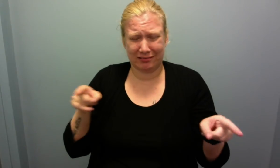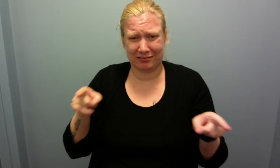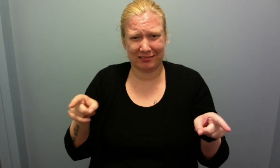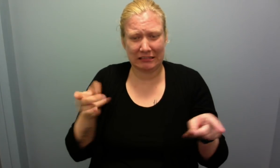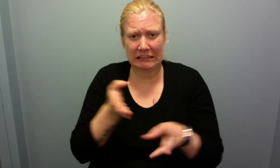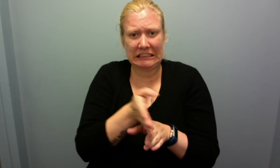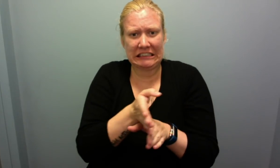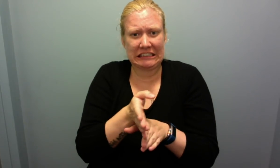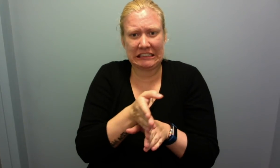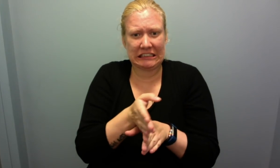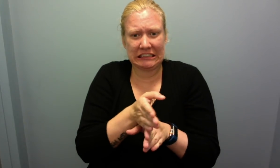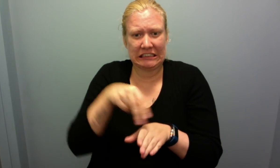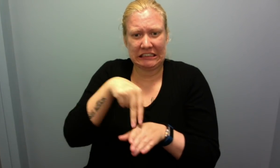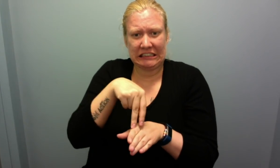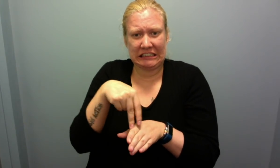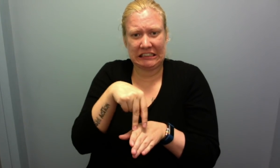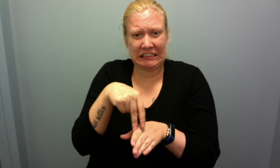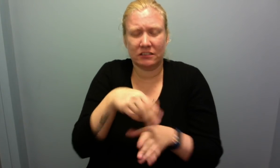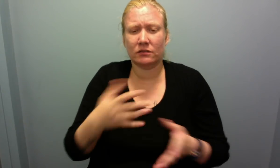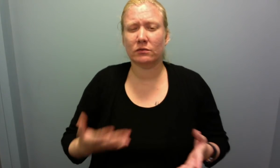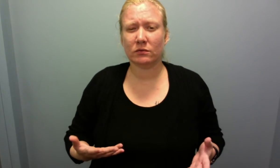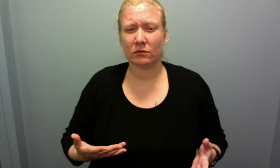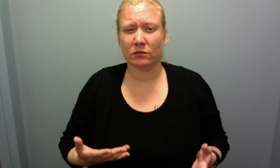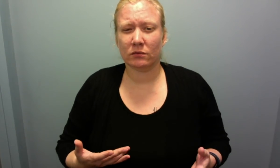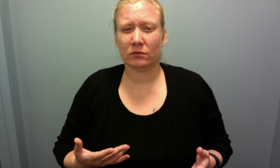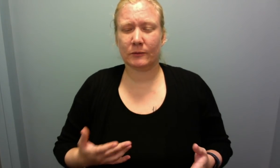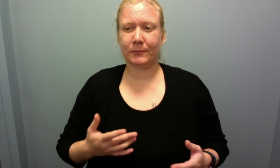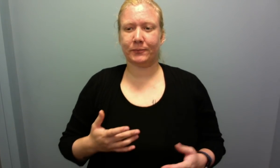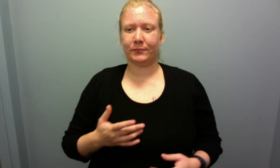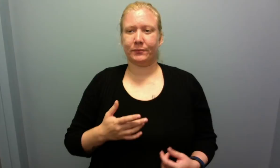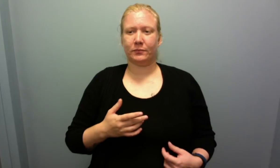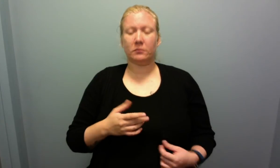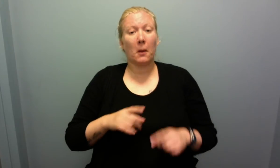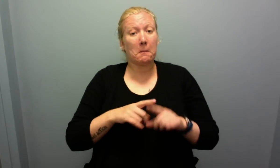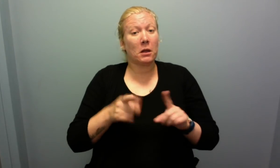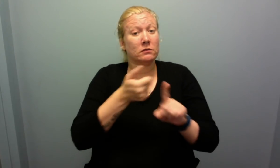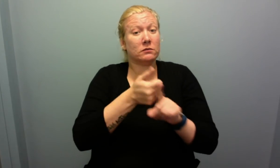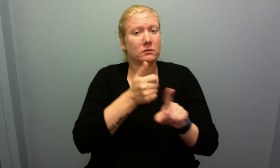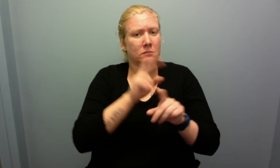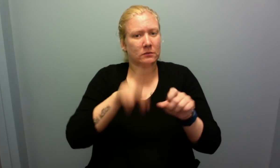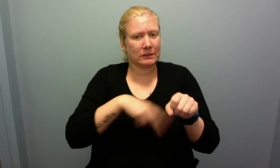100% deaf, they're kind of in the middle, and that makes their world experience very different.